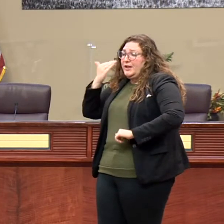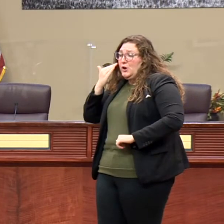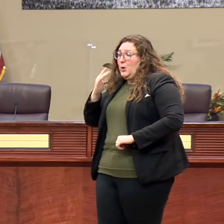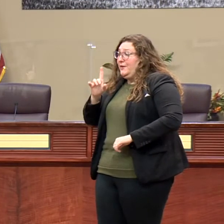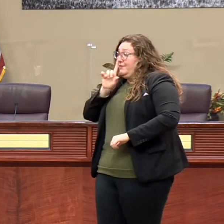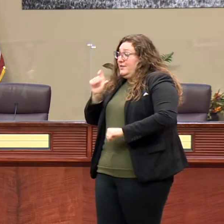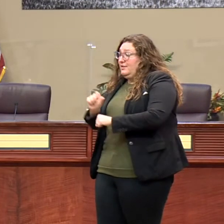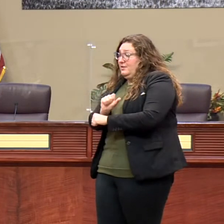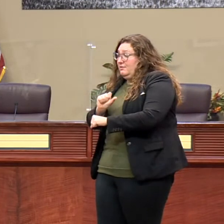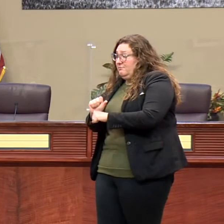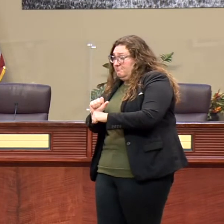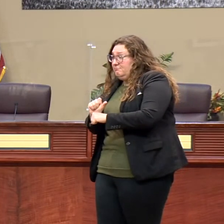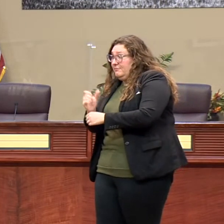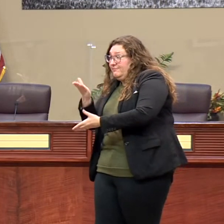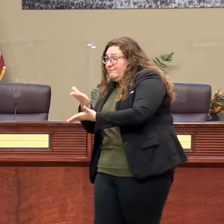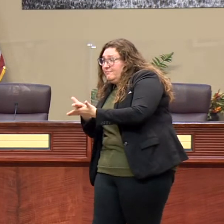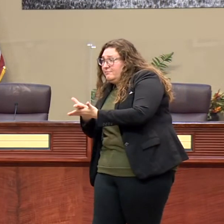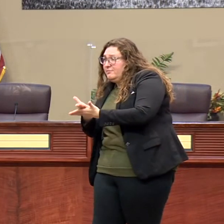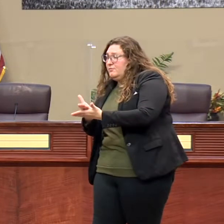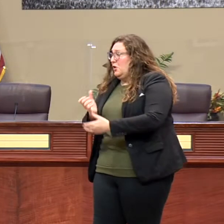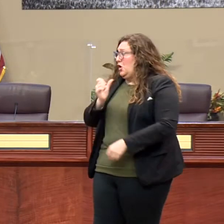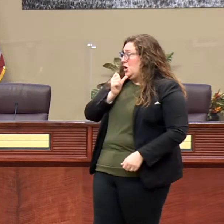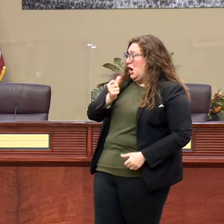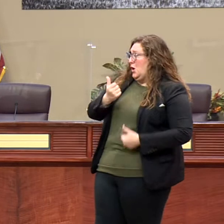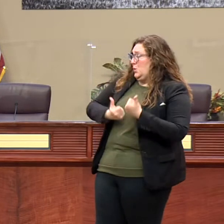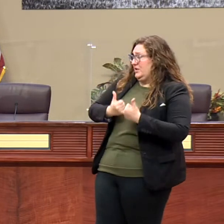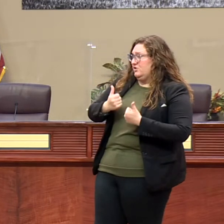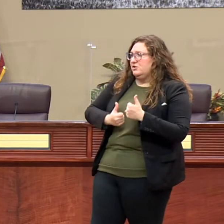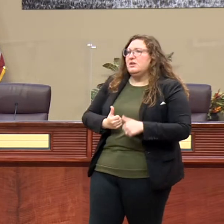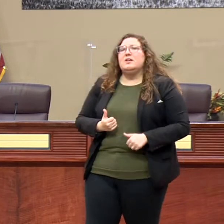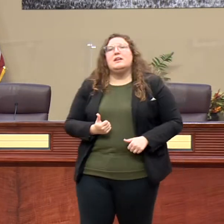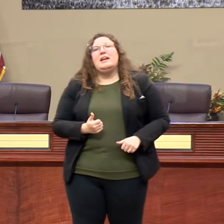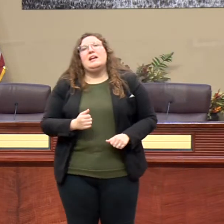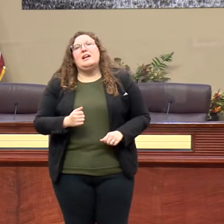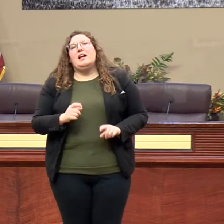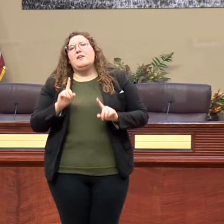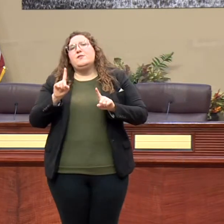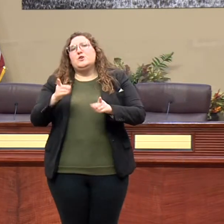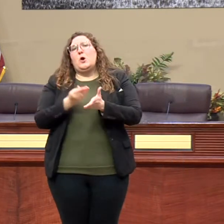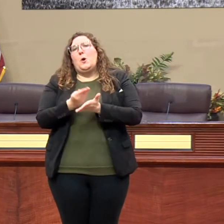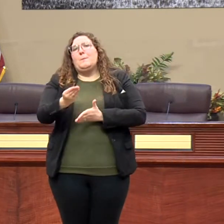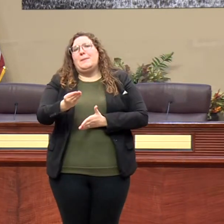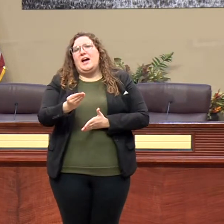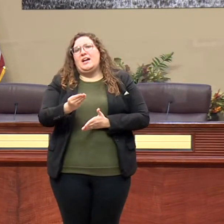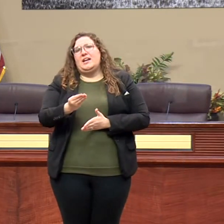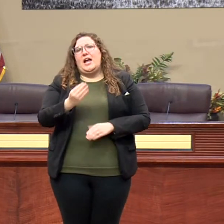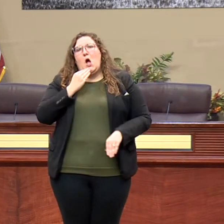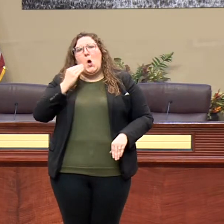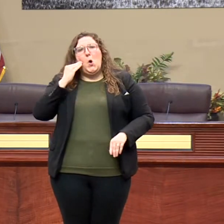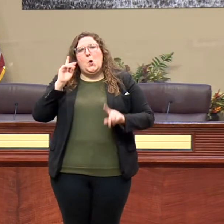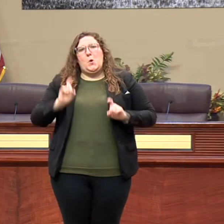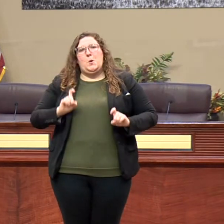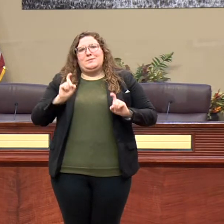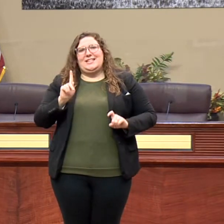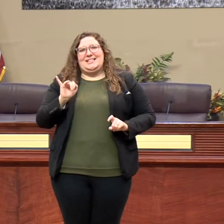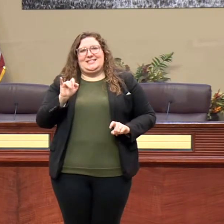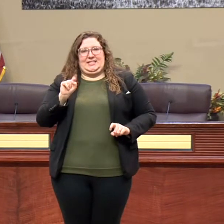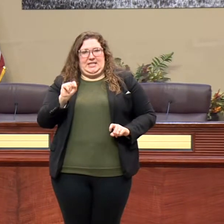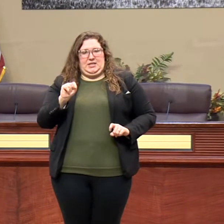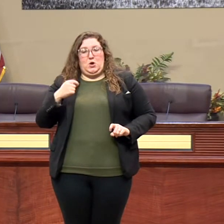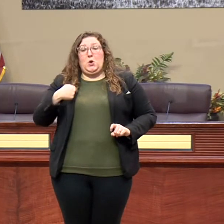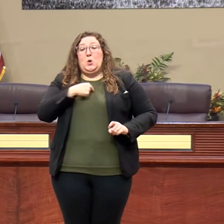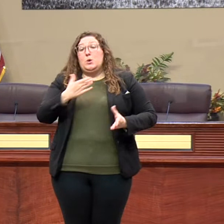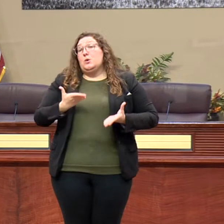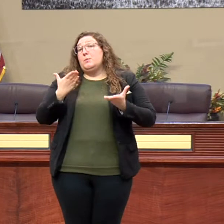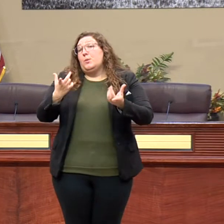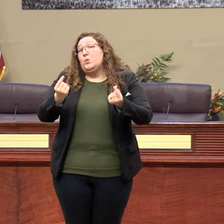get, say, like a COVID home test or buy a test kit from the drugstore, it would be to follow the instructions that are